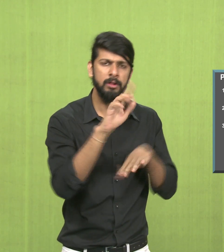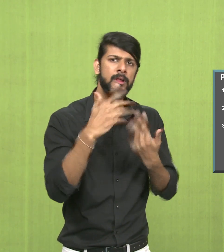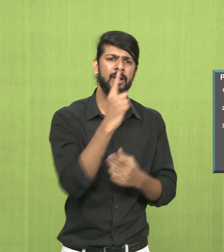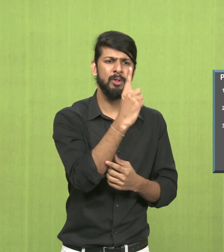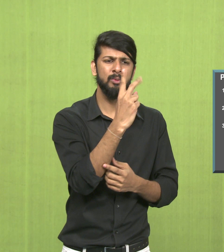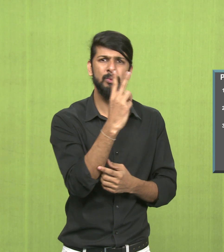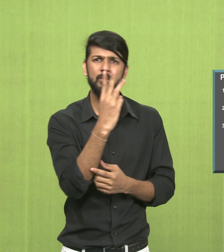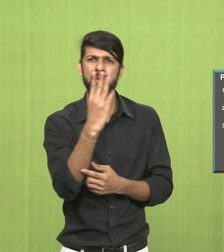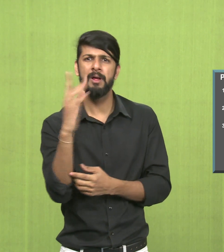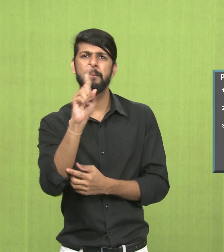letters